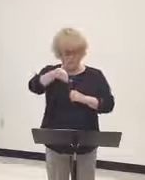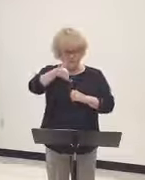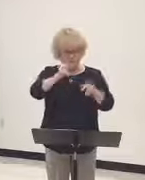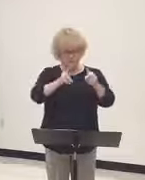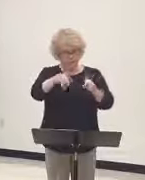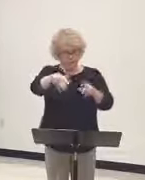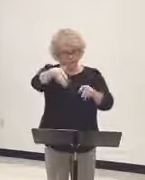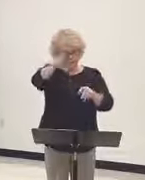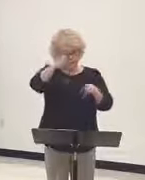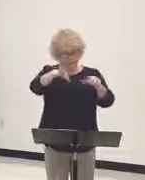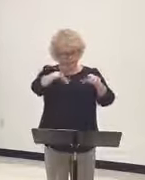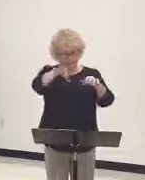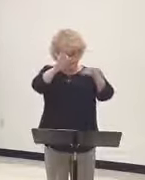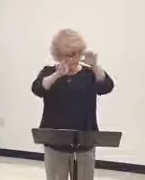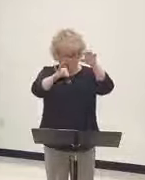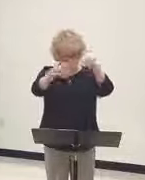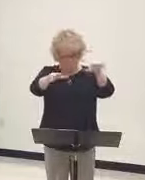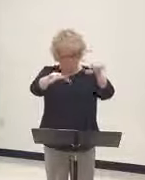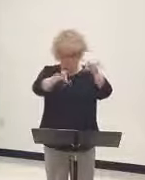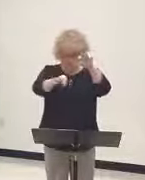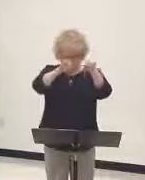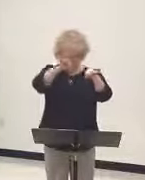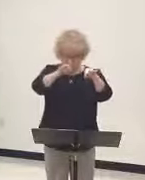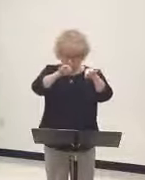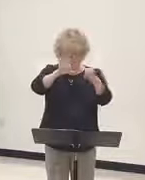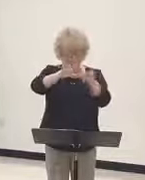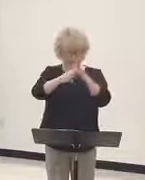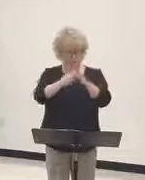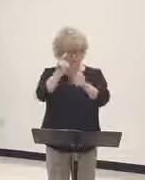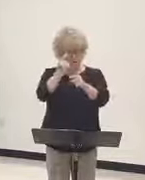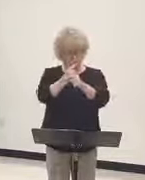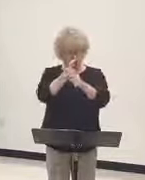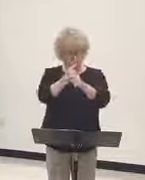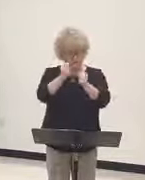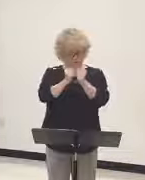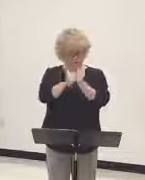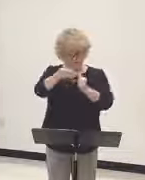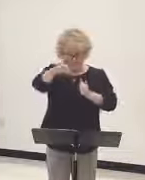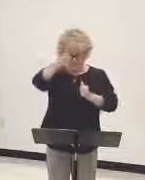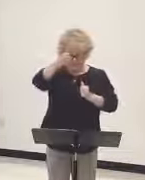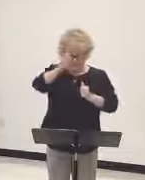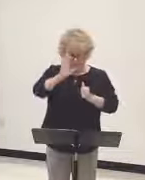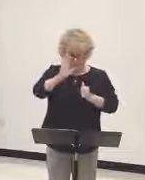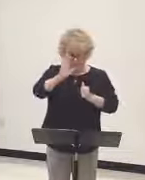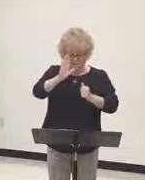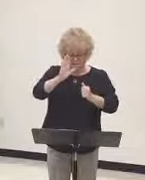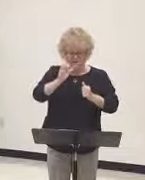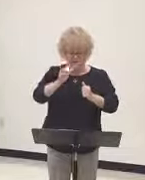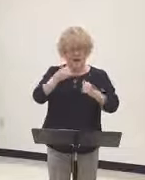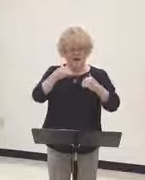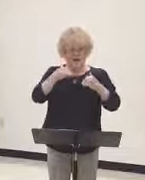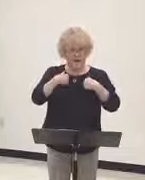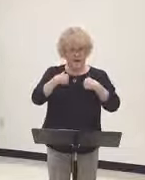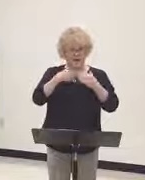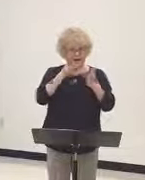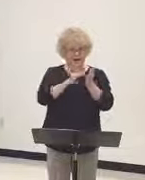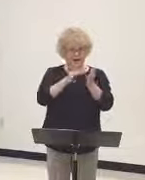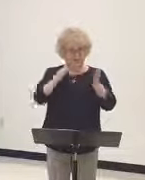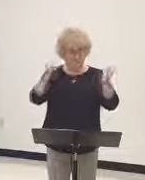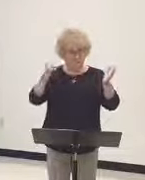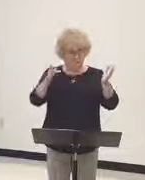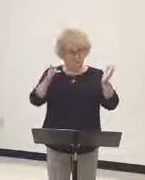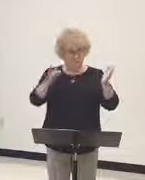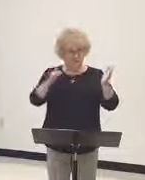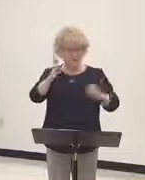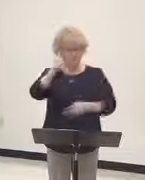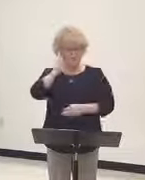those he predestined, he also called. And those he called, he also justified. And